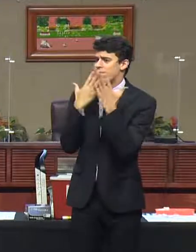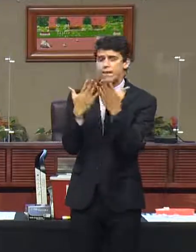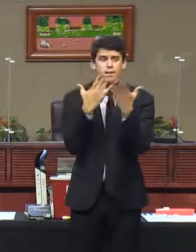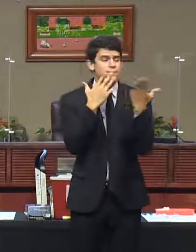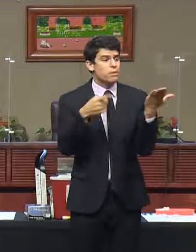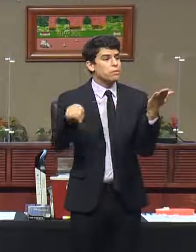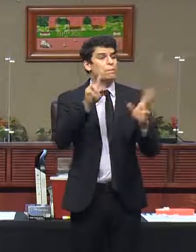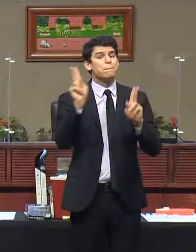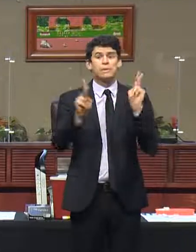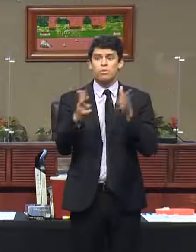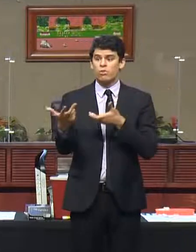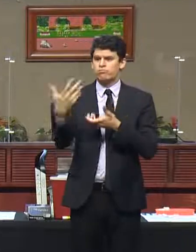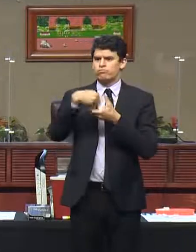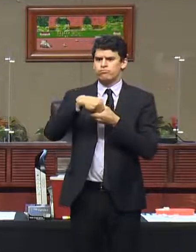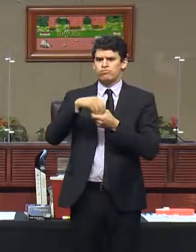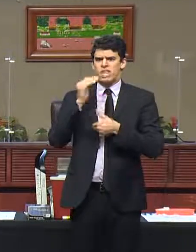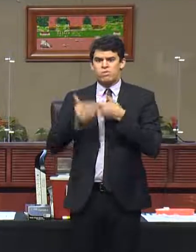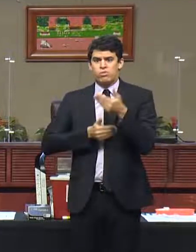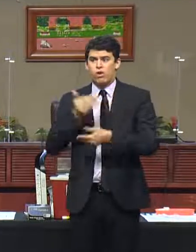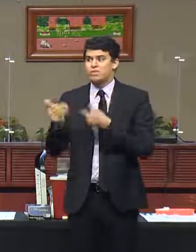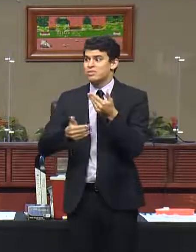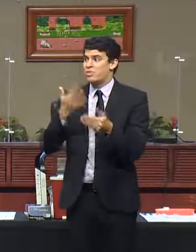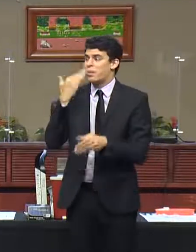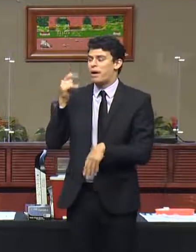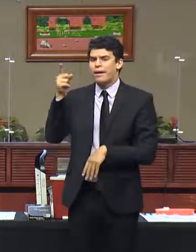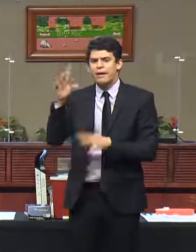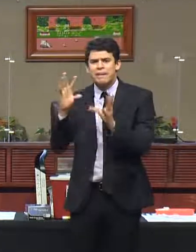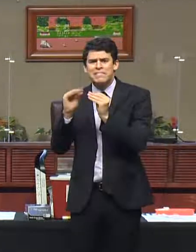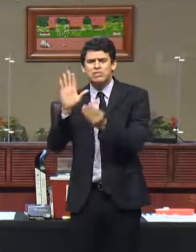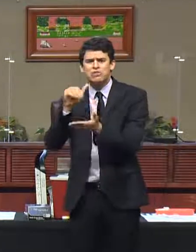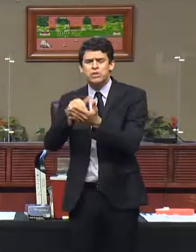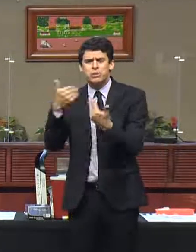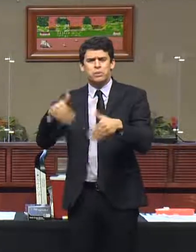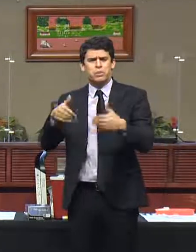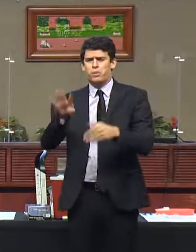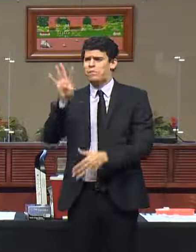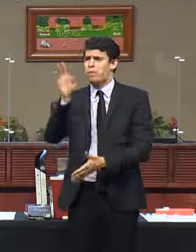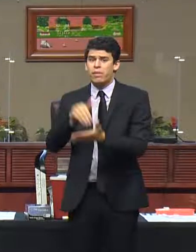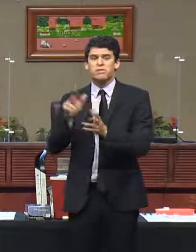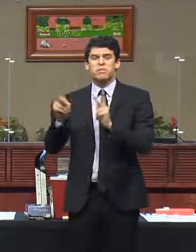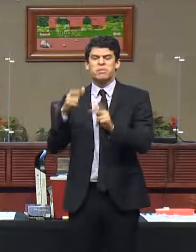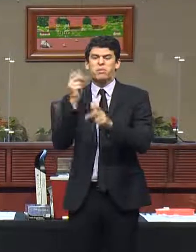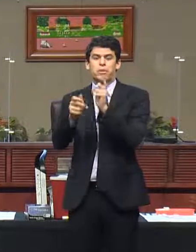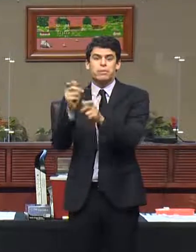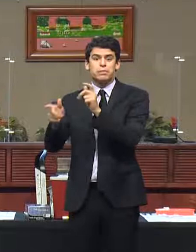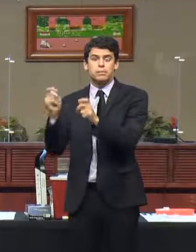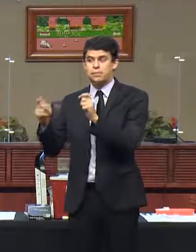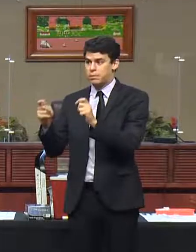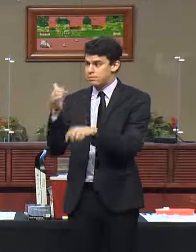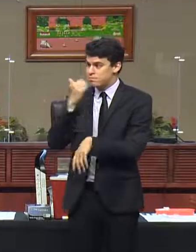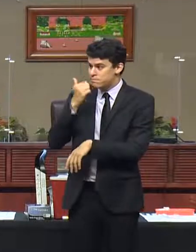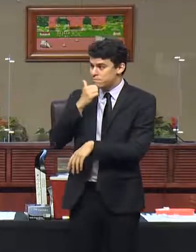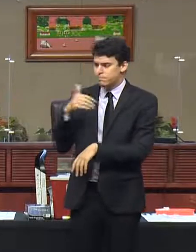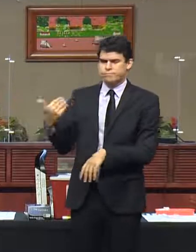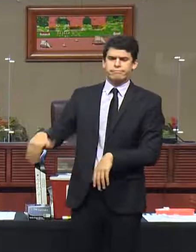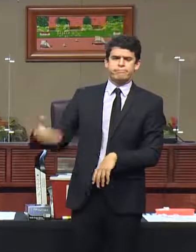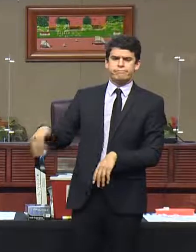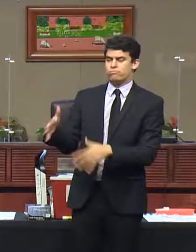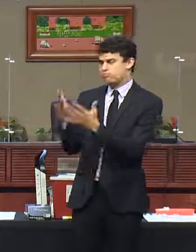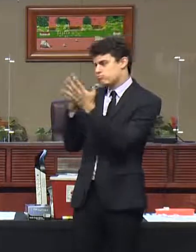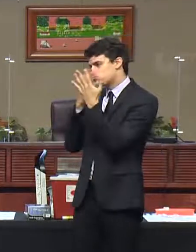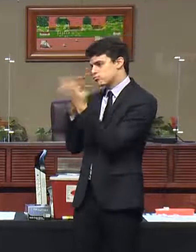process. I mean, it's incredible how they're getting 4,000 people a day through there. It was incredibly well run, and I just want to give